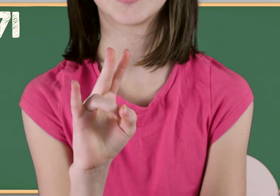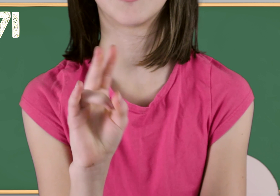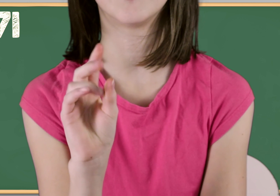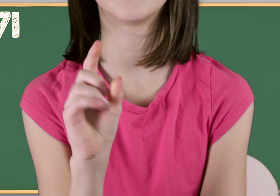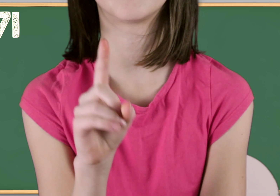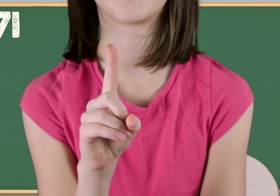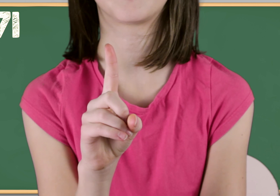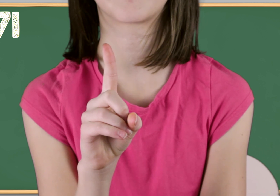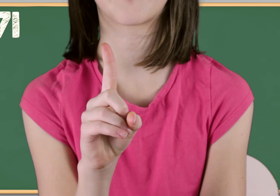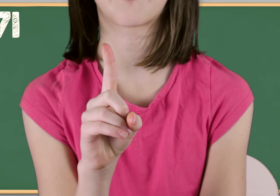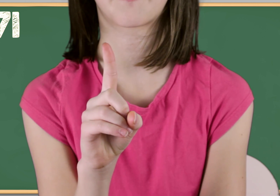71,